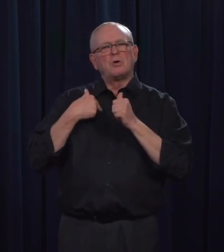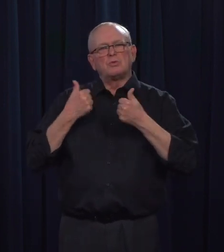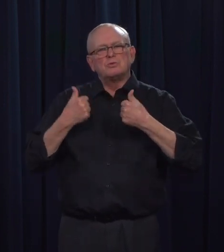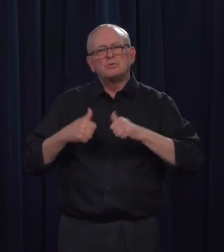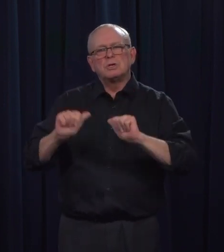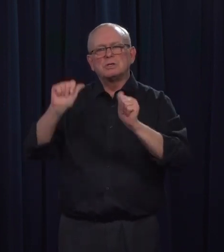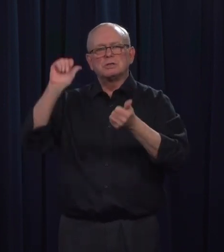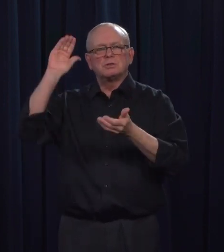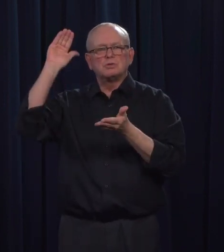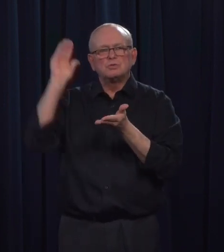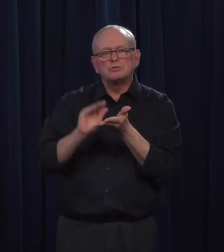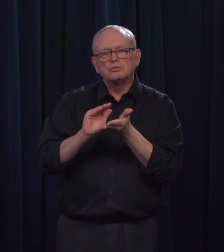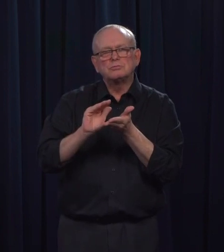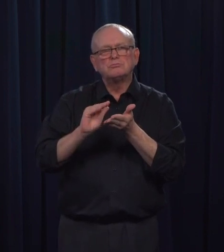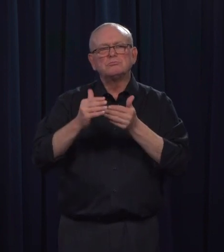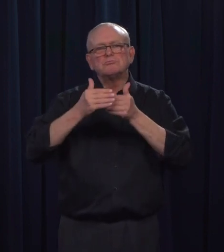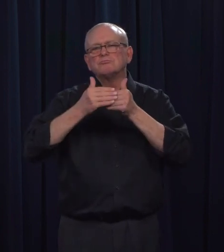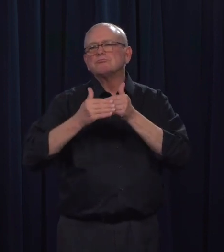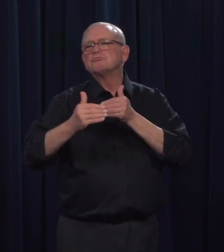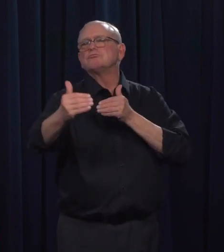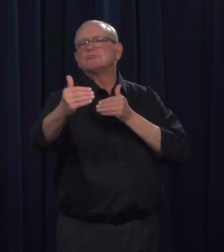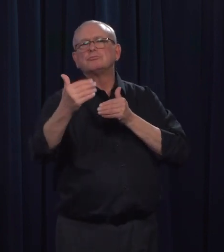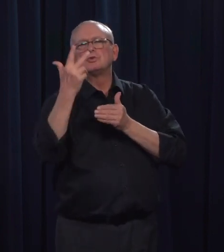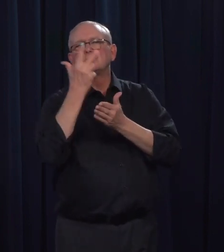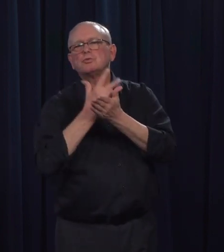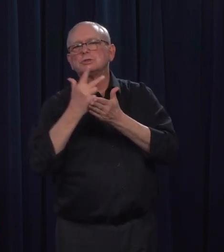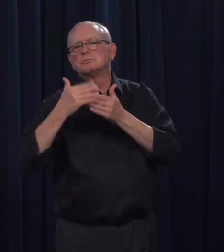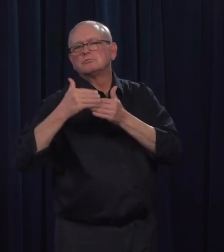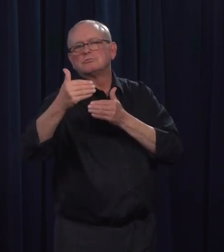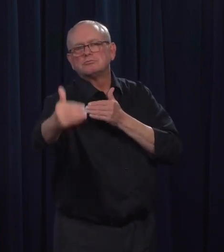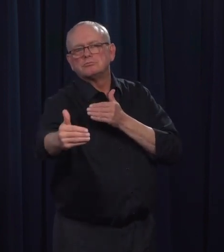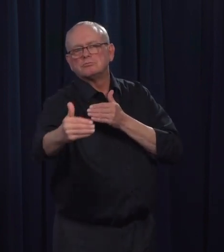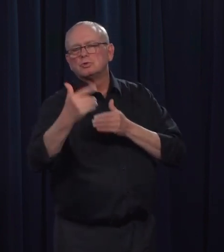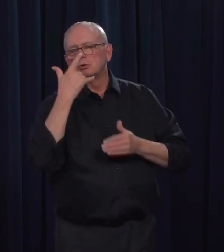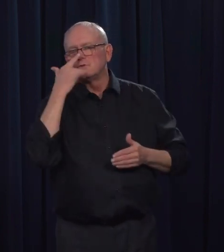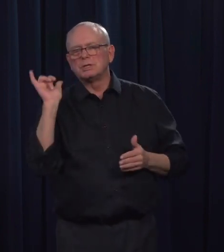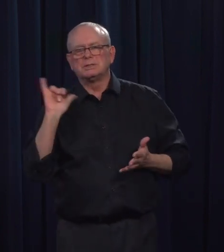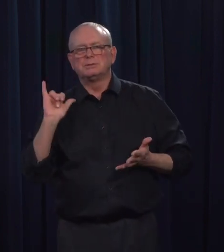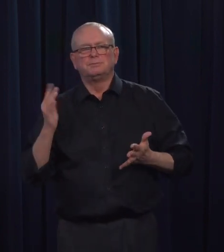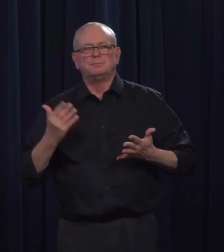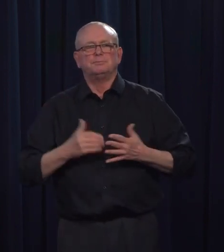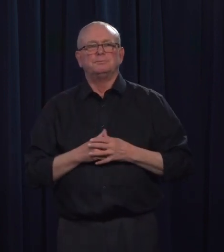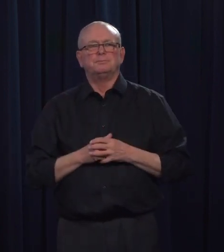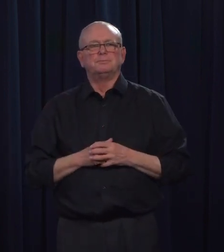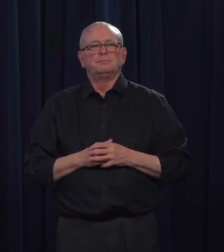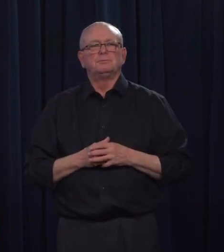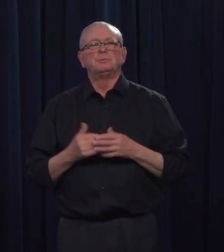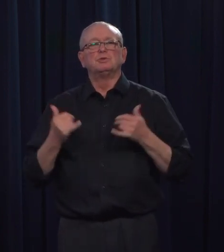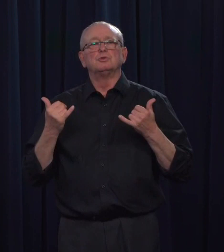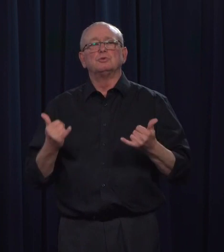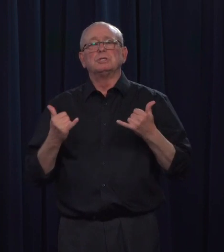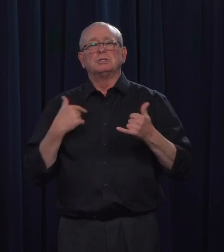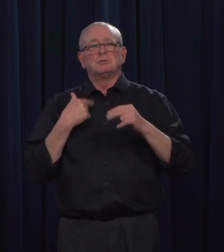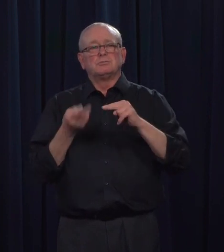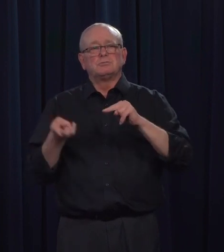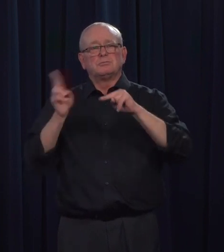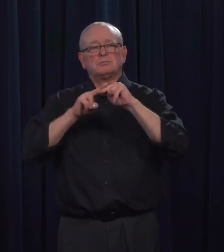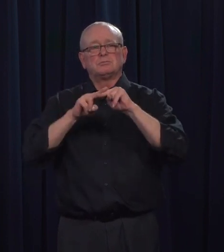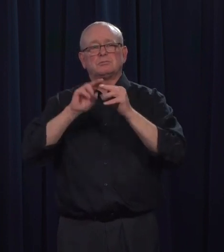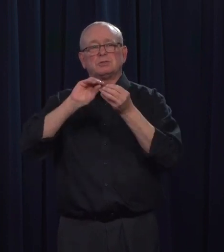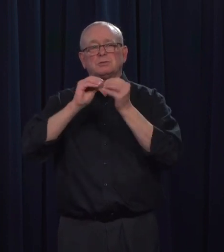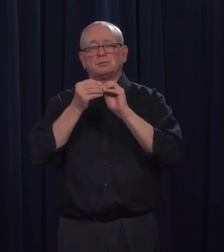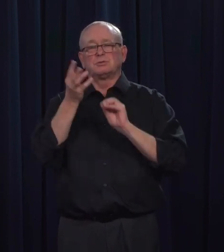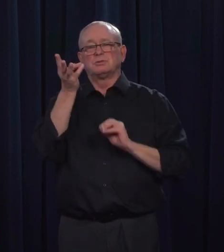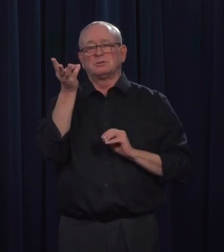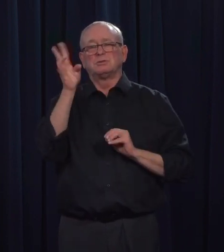numbers. We have confirmed 67 new cases of COVID-19 in Alberta. There have now been